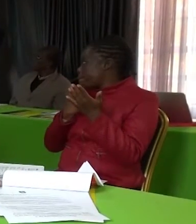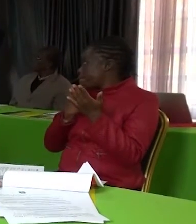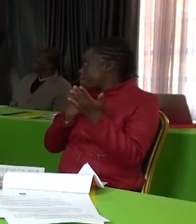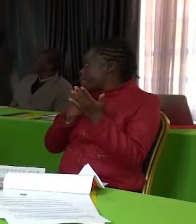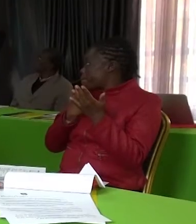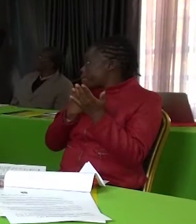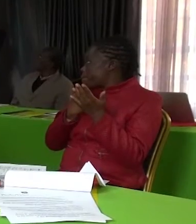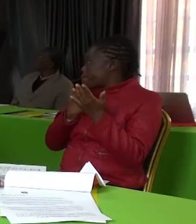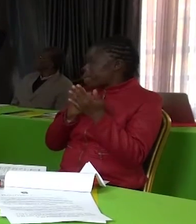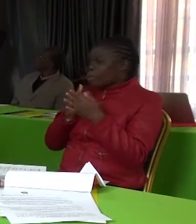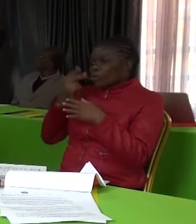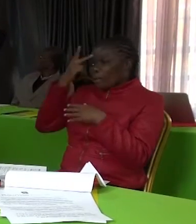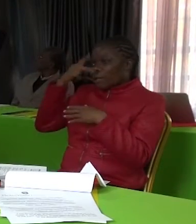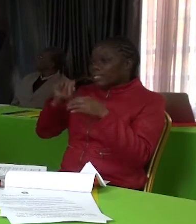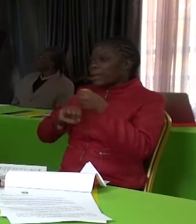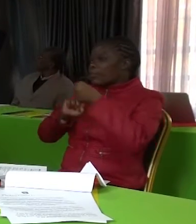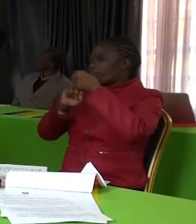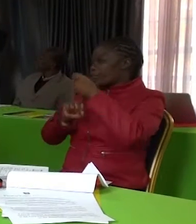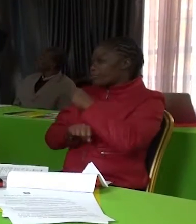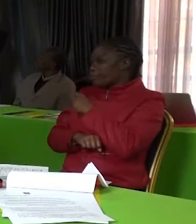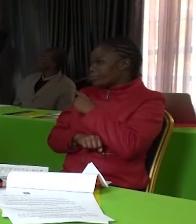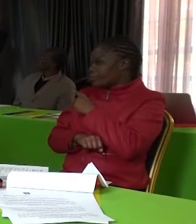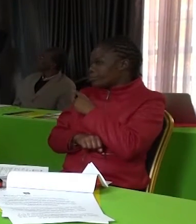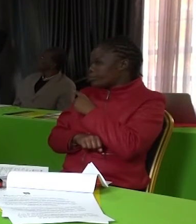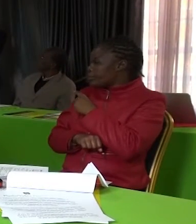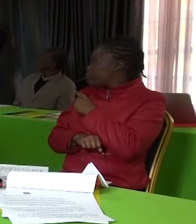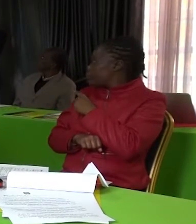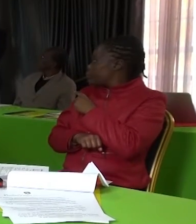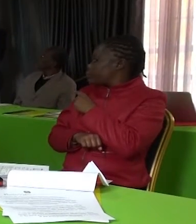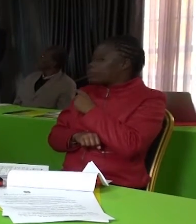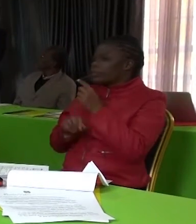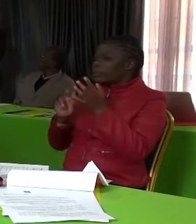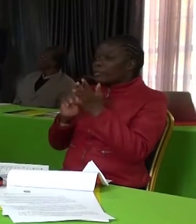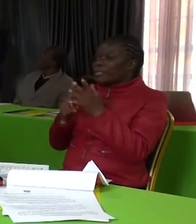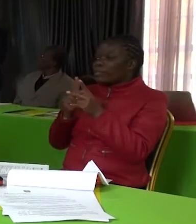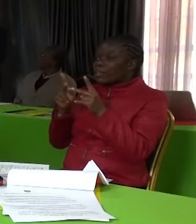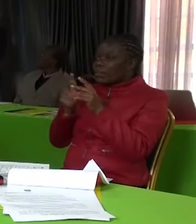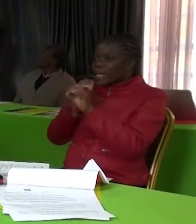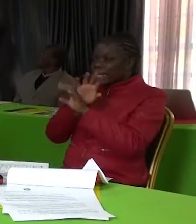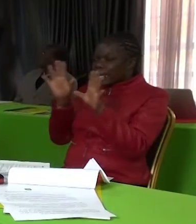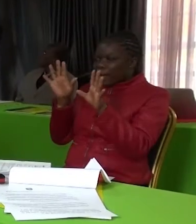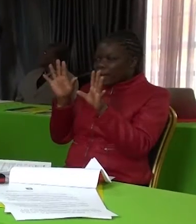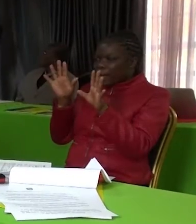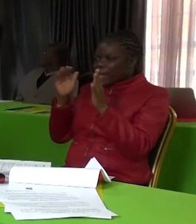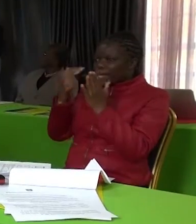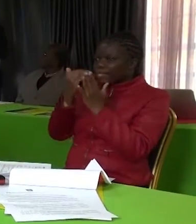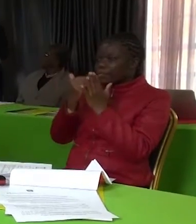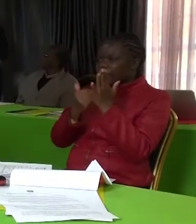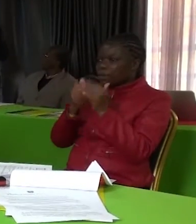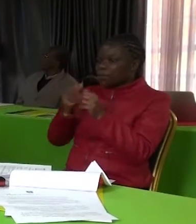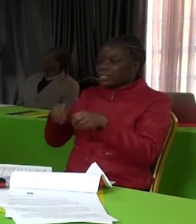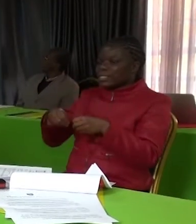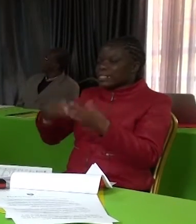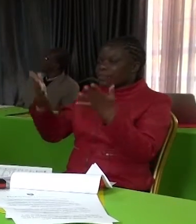So the policy support from the ministry, it is a clear statement of policy that is distributed to the